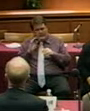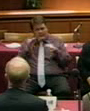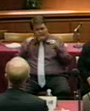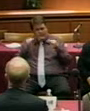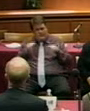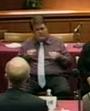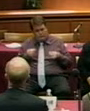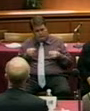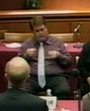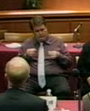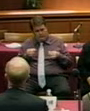that